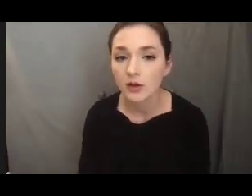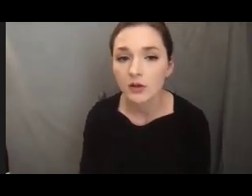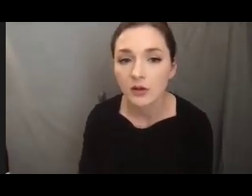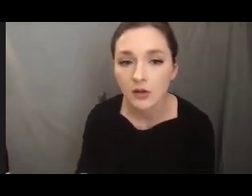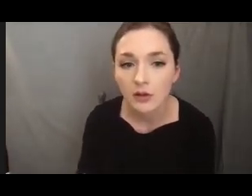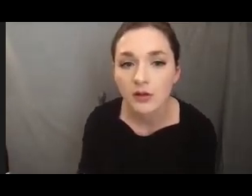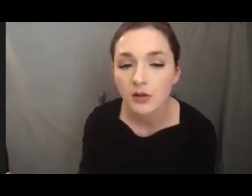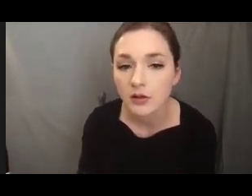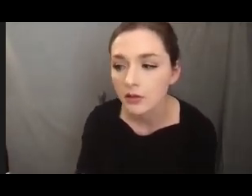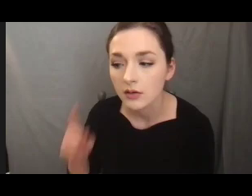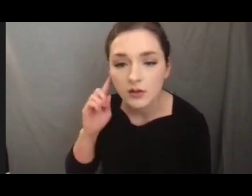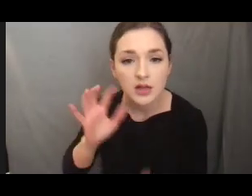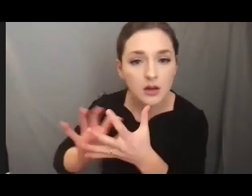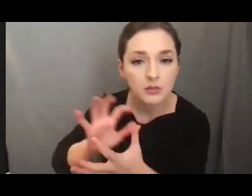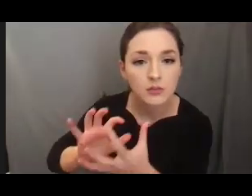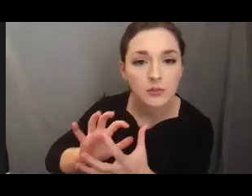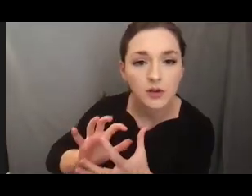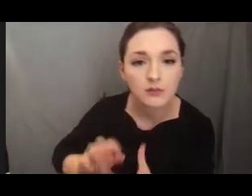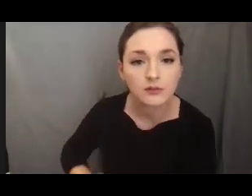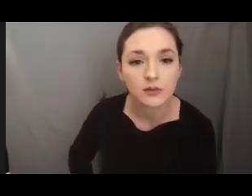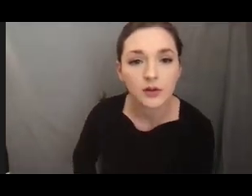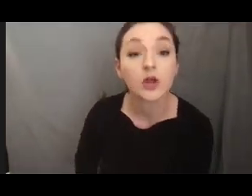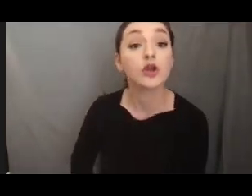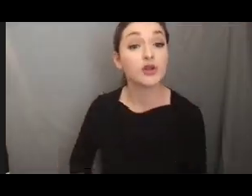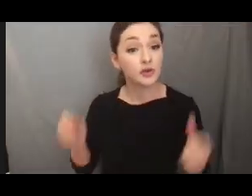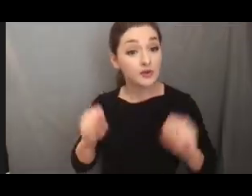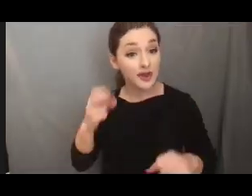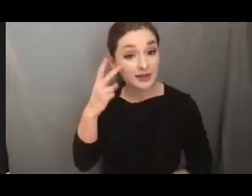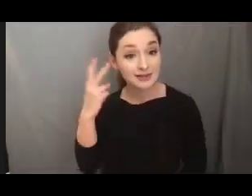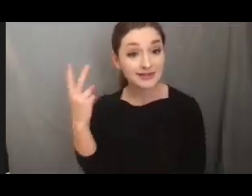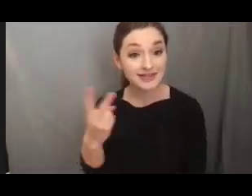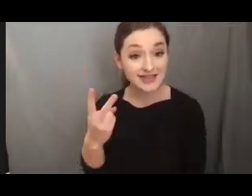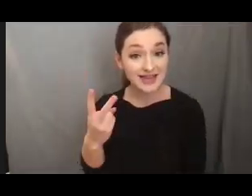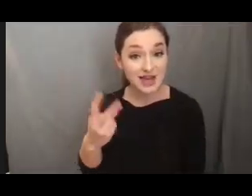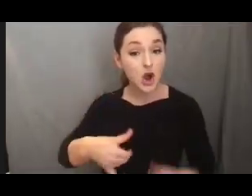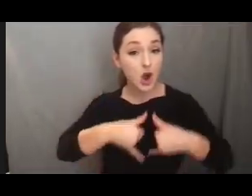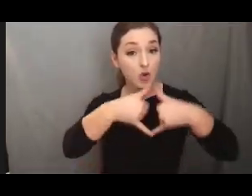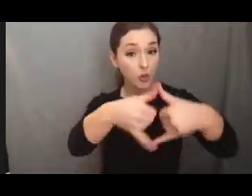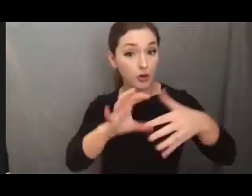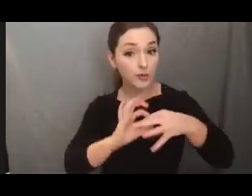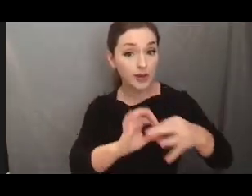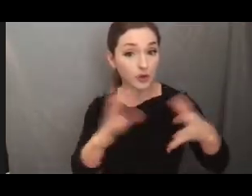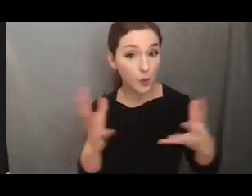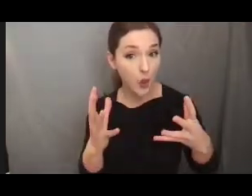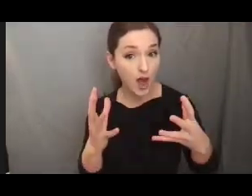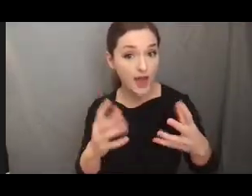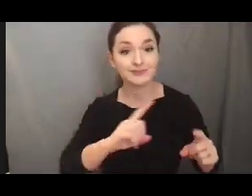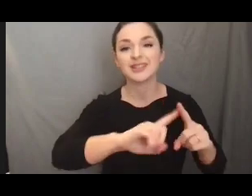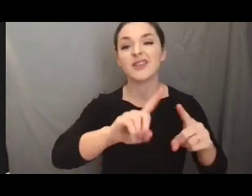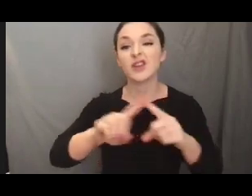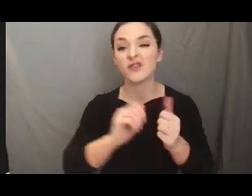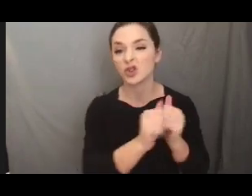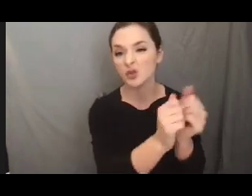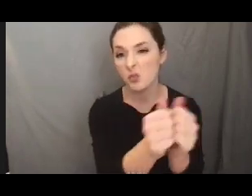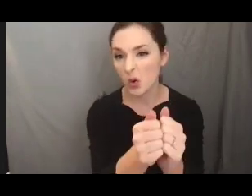in the building and coming up this way on it, you can see what sport it is. So we've got football here, There. men's track, women's